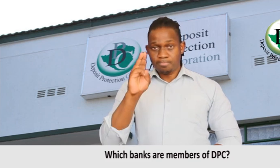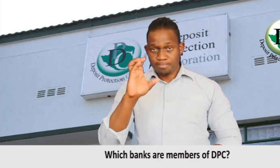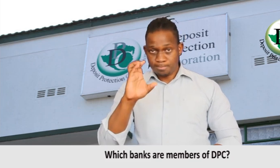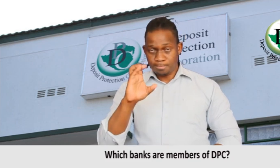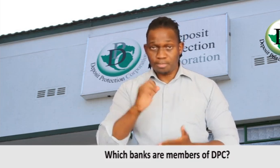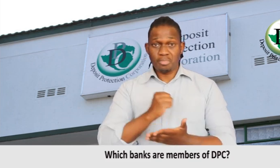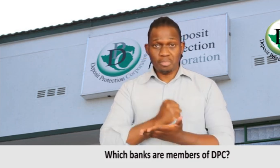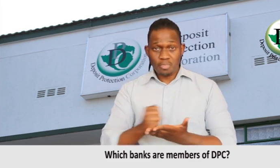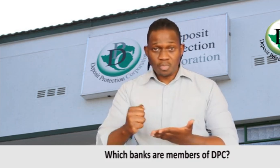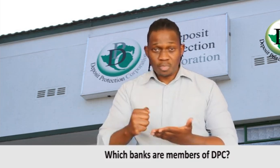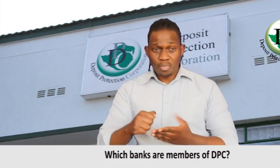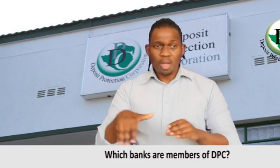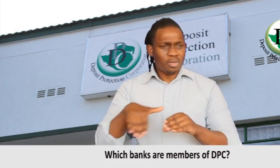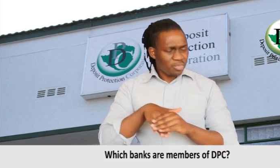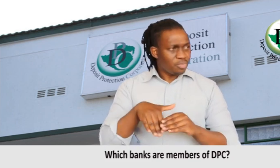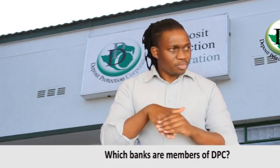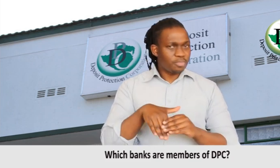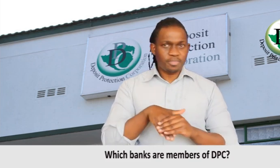Which banks are members of DPC?